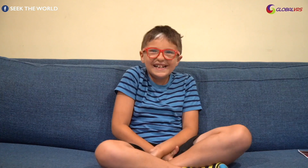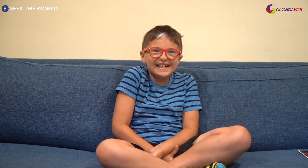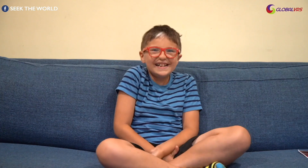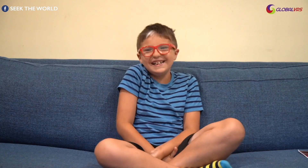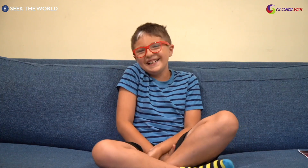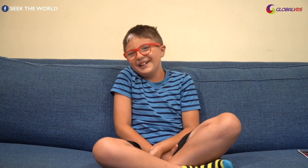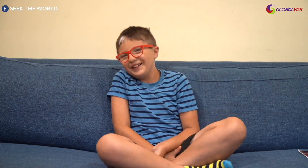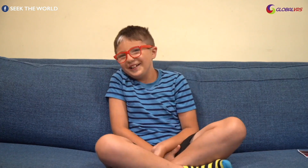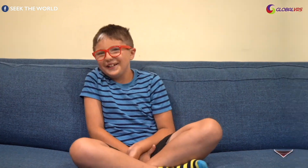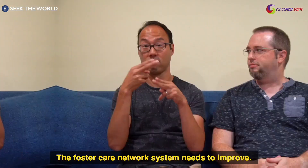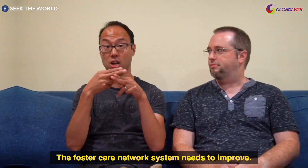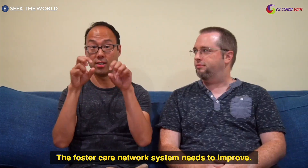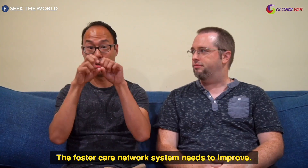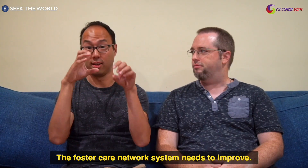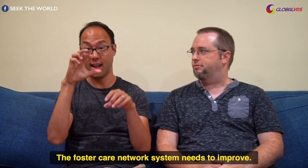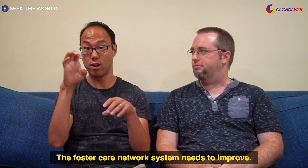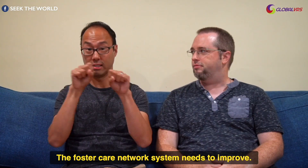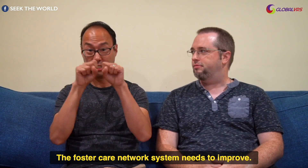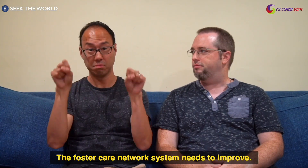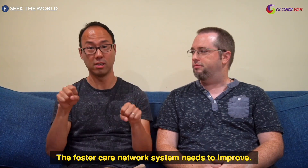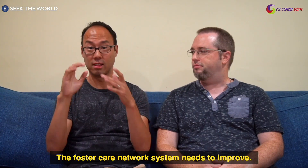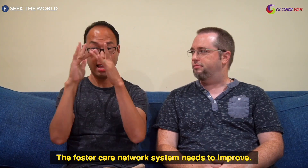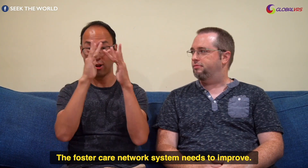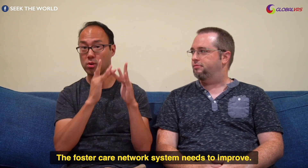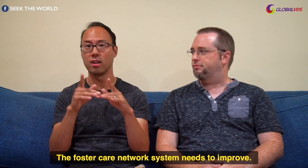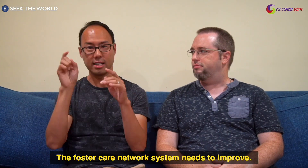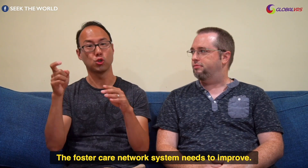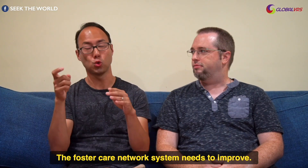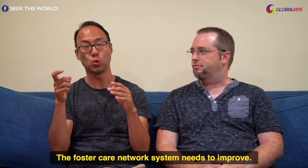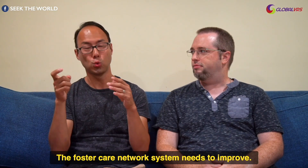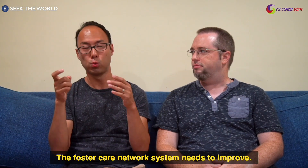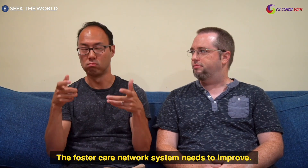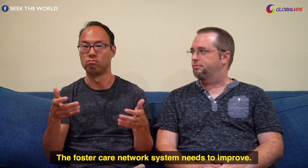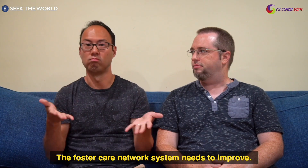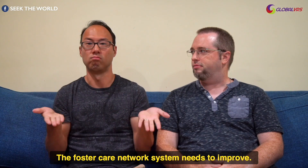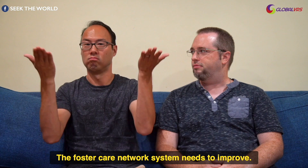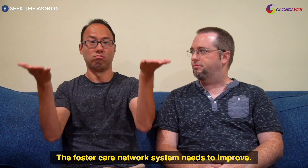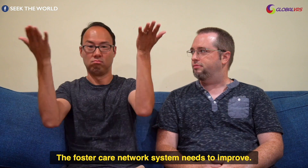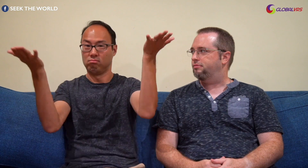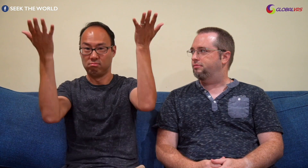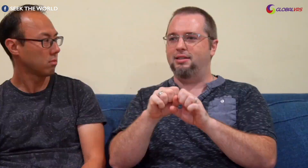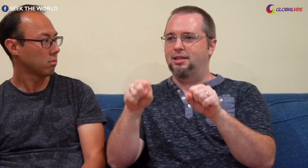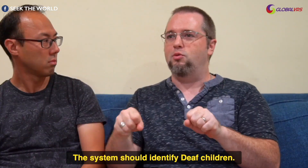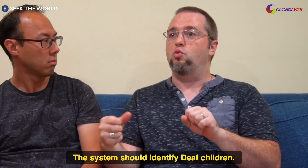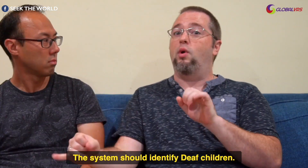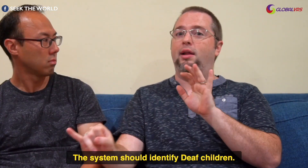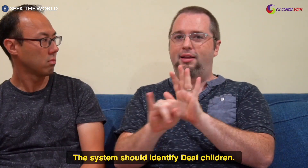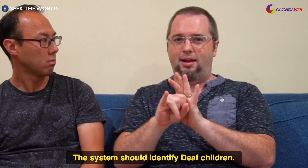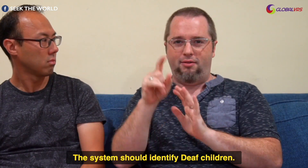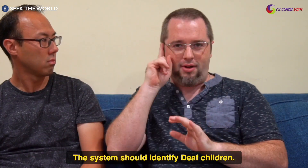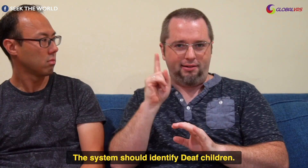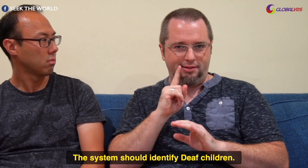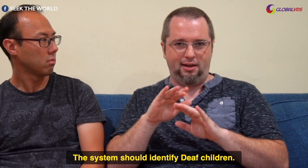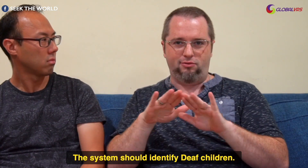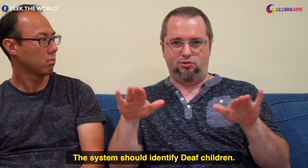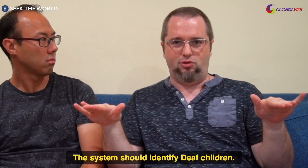years old. The foster care network system needs to be improved for sure. The system should